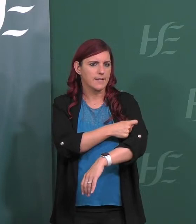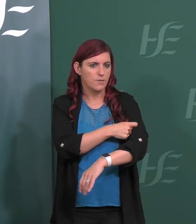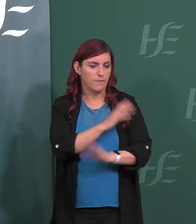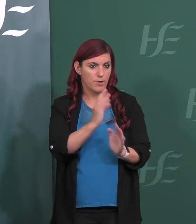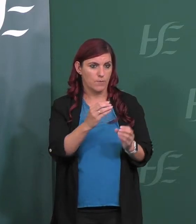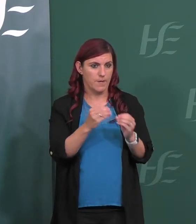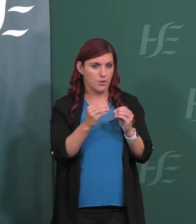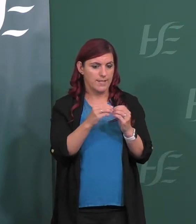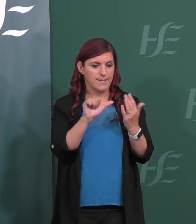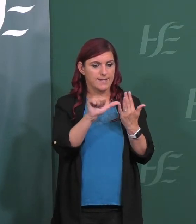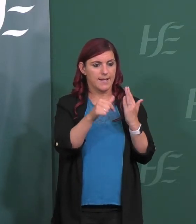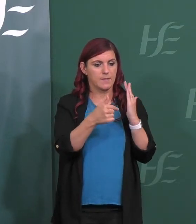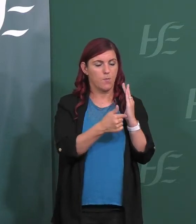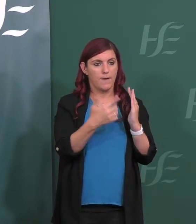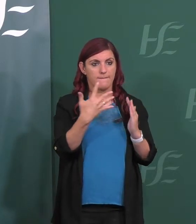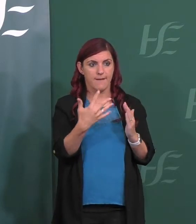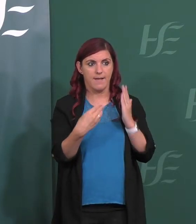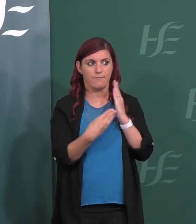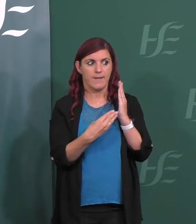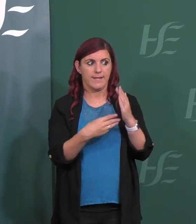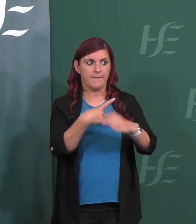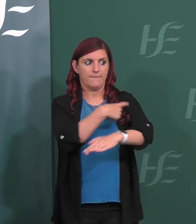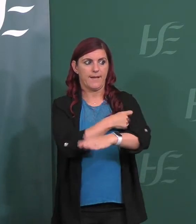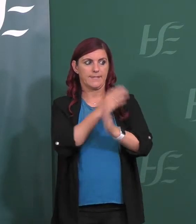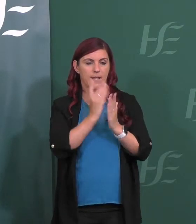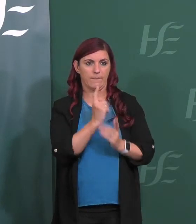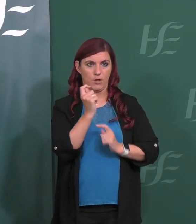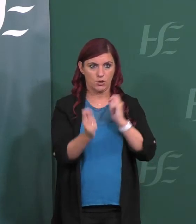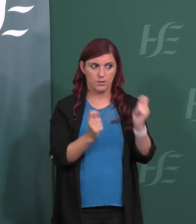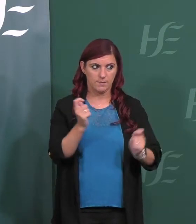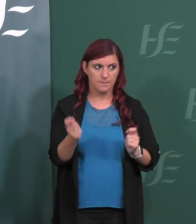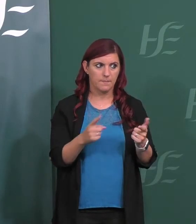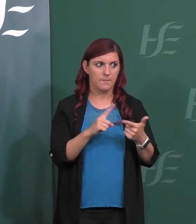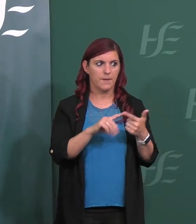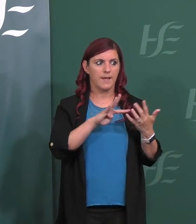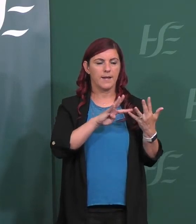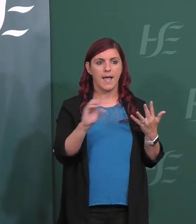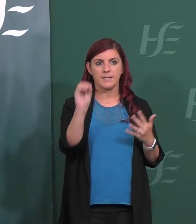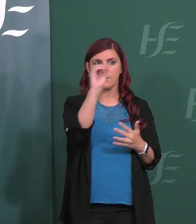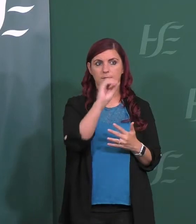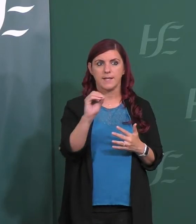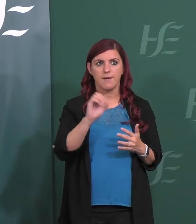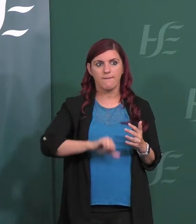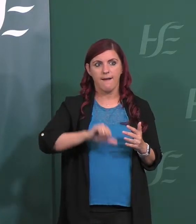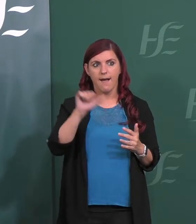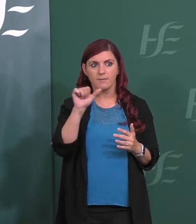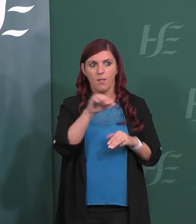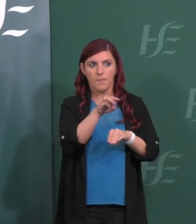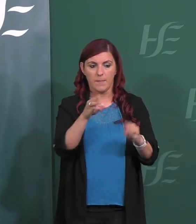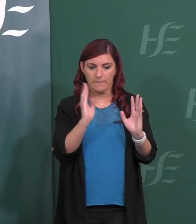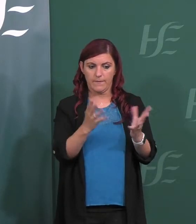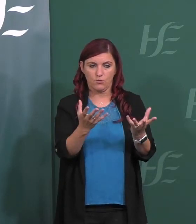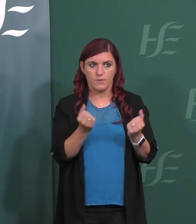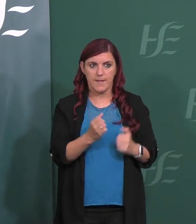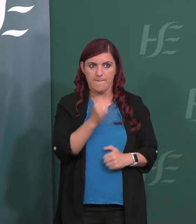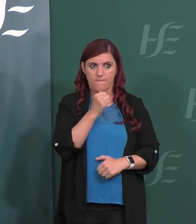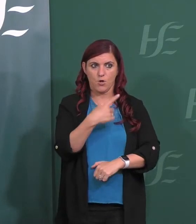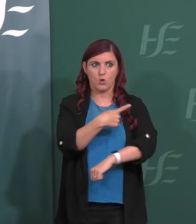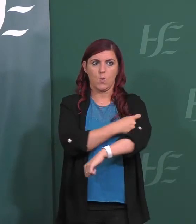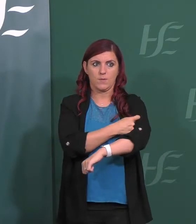on, 6.5 million vaccines. 90% of the adult population received dose 1, and